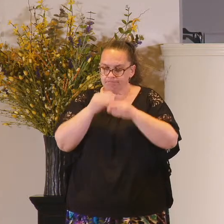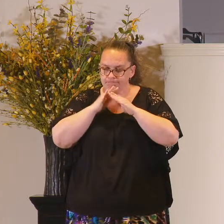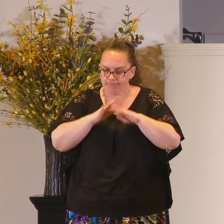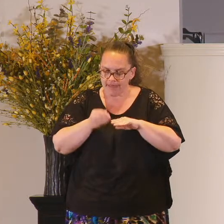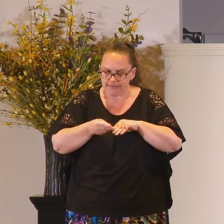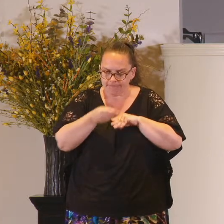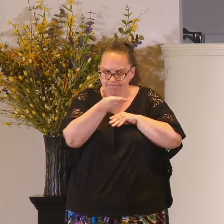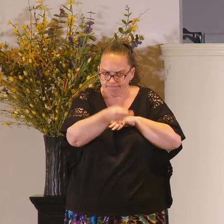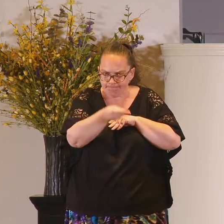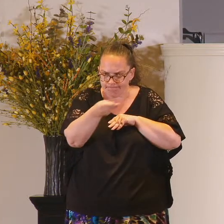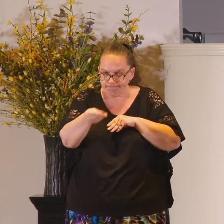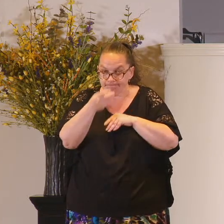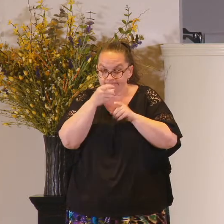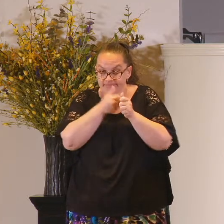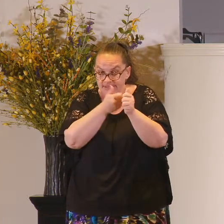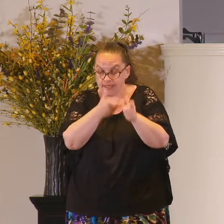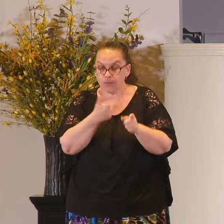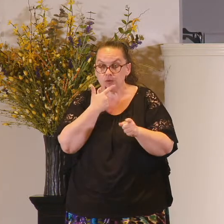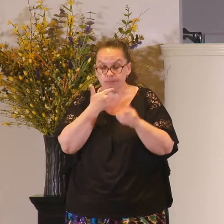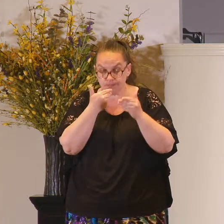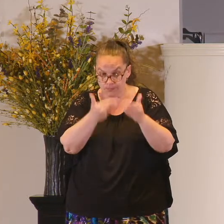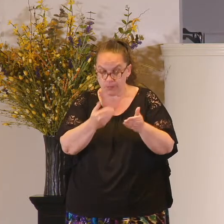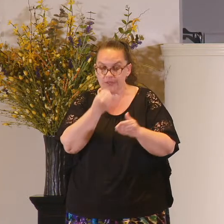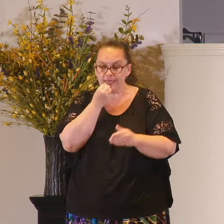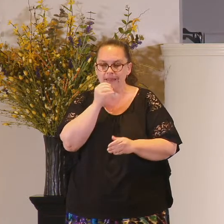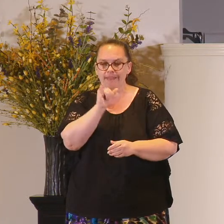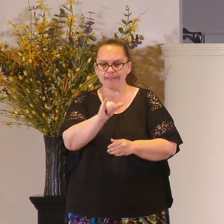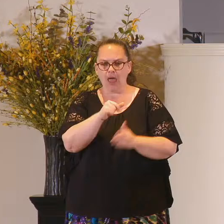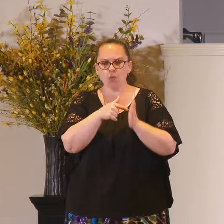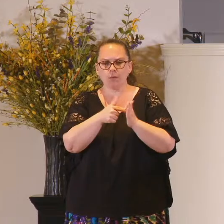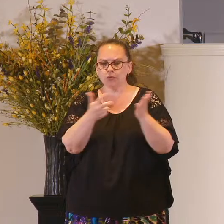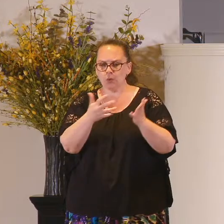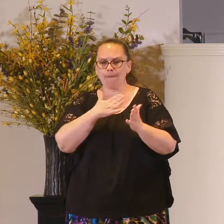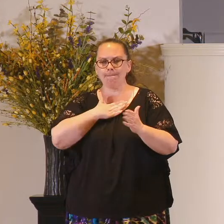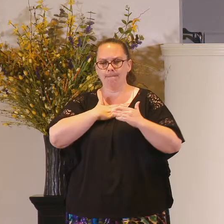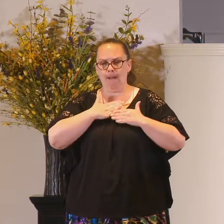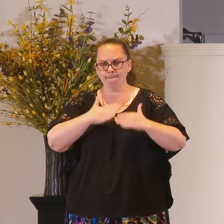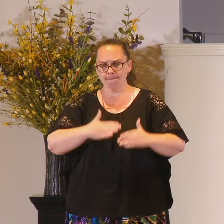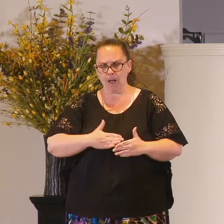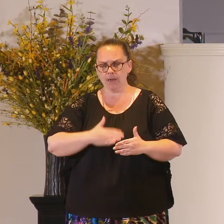the disciples and said, take and eat. This is my body.